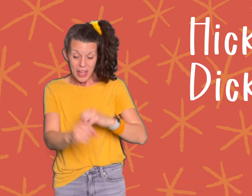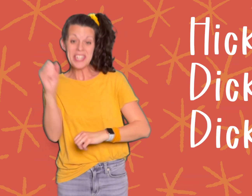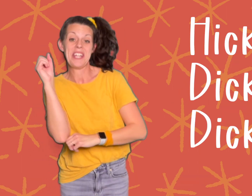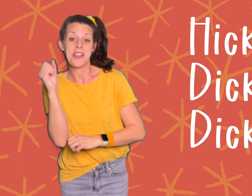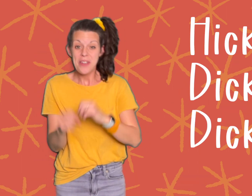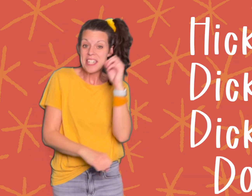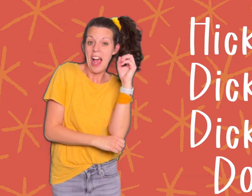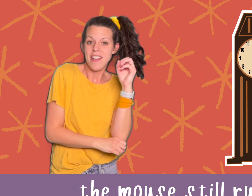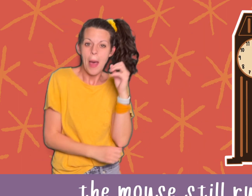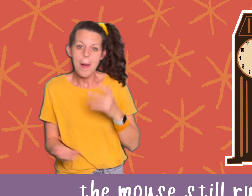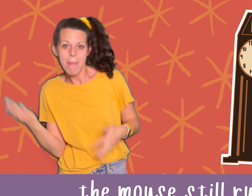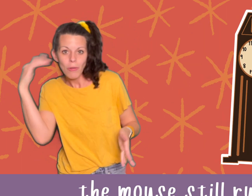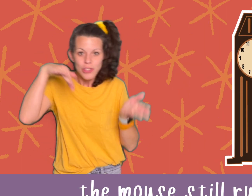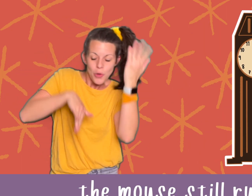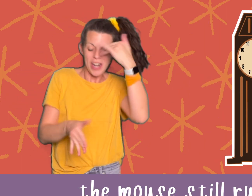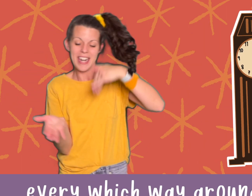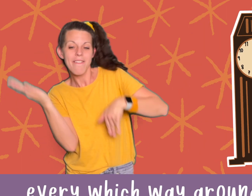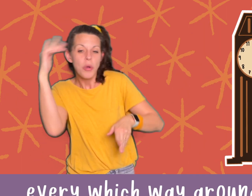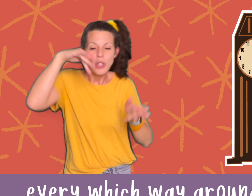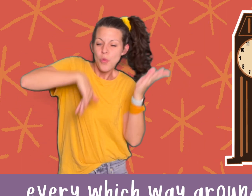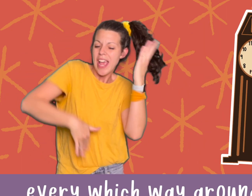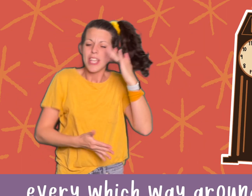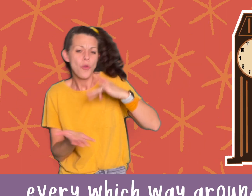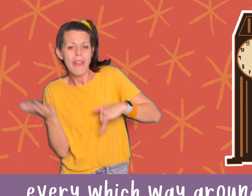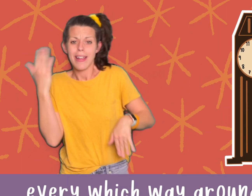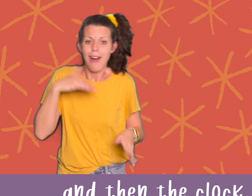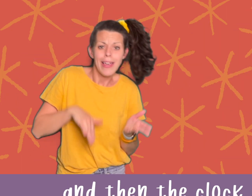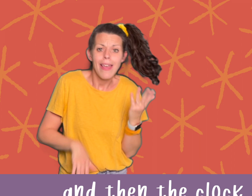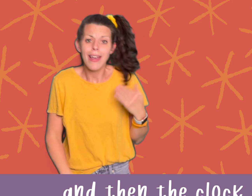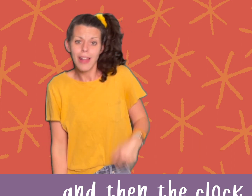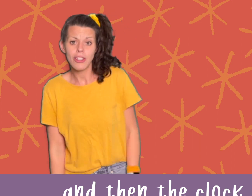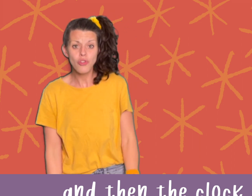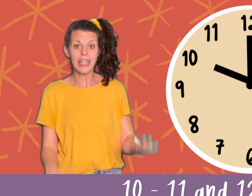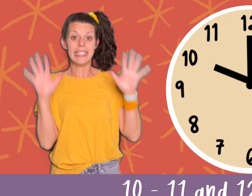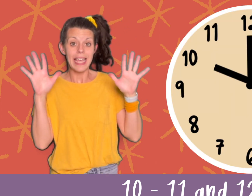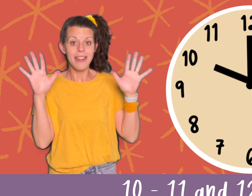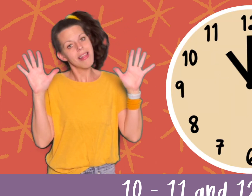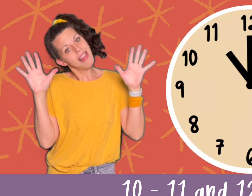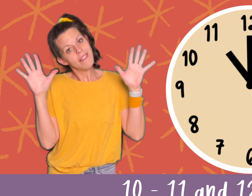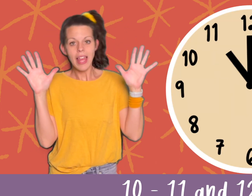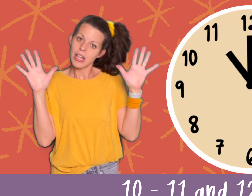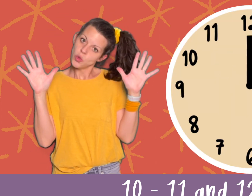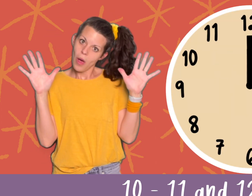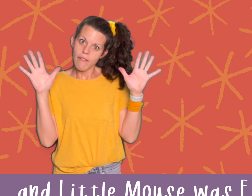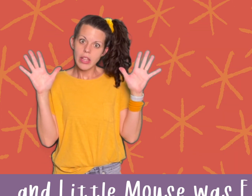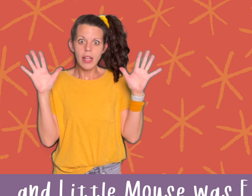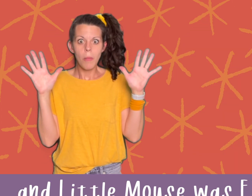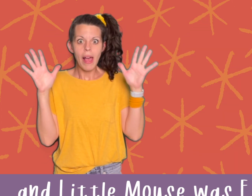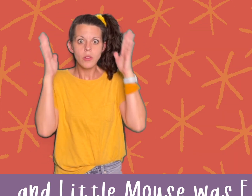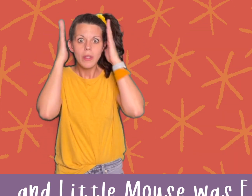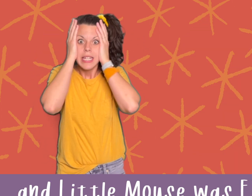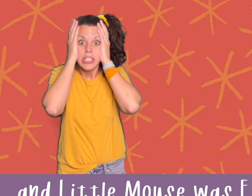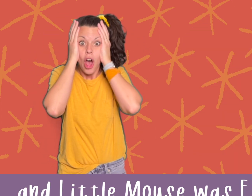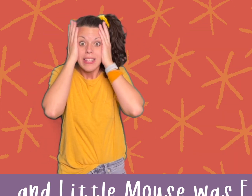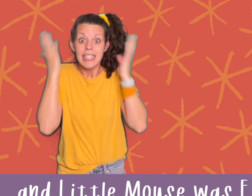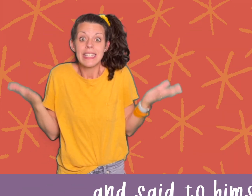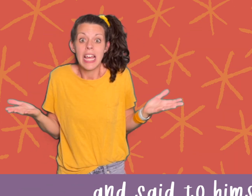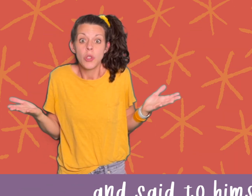dickory dock. The mouse was running every which way around the clock. And then the clock struck ten, eleven, and twelve. And little mouse was exhausted and said to